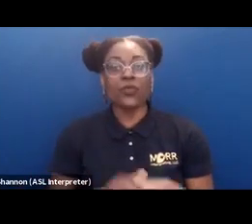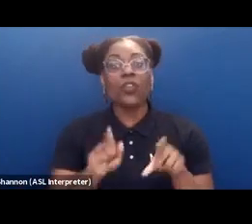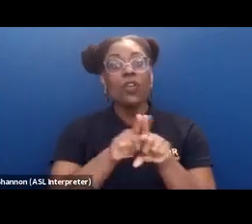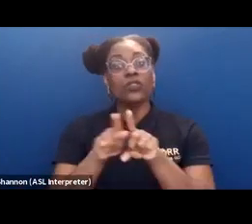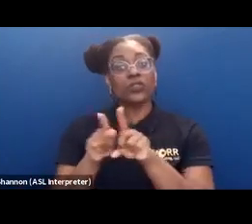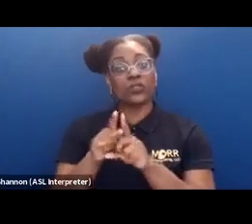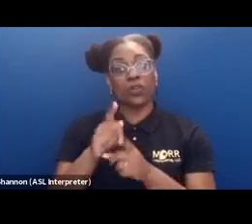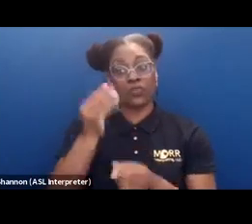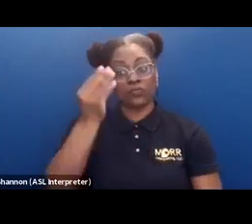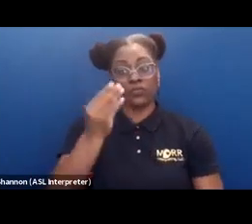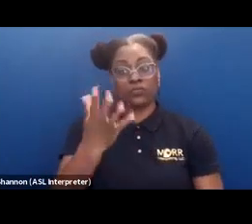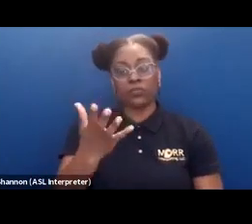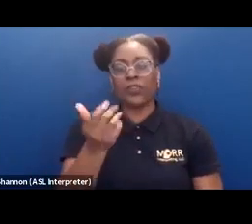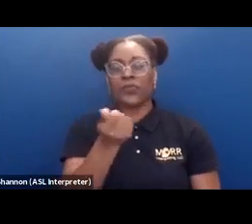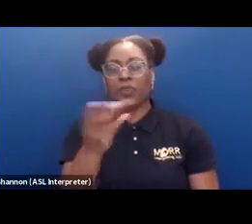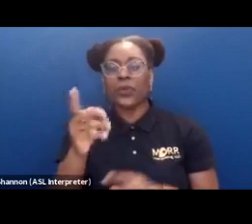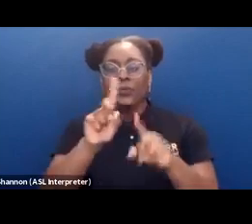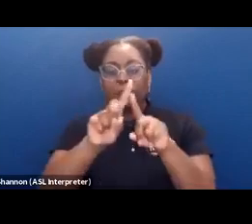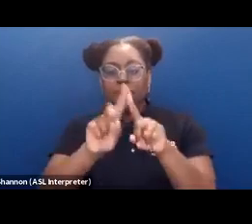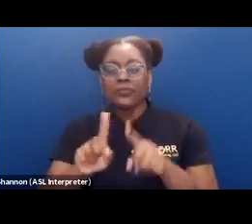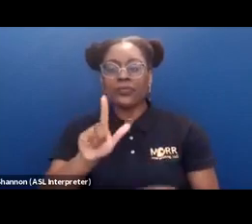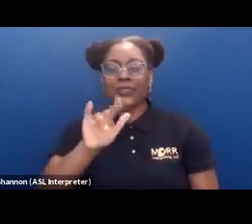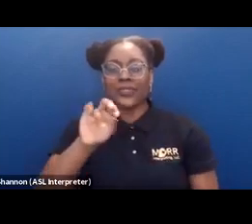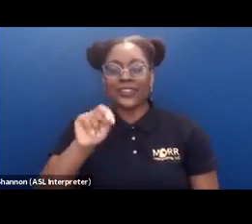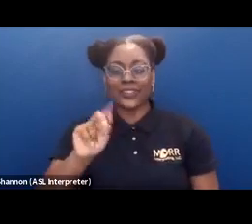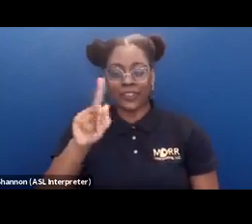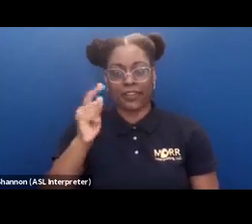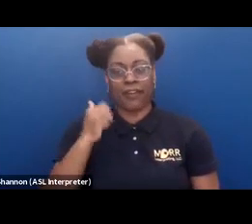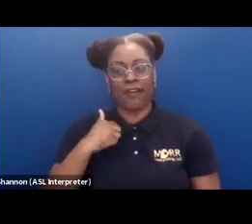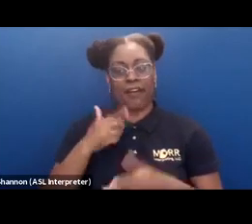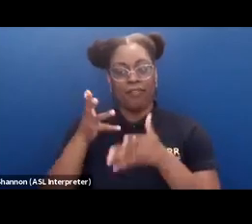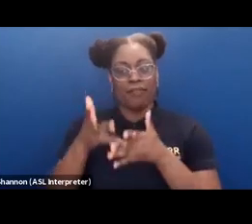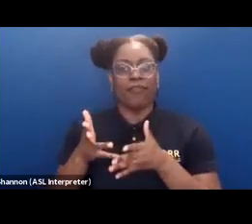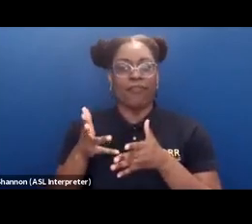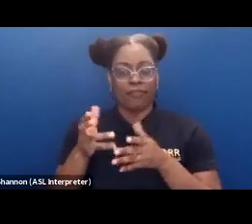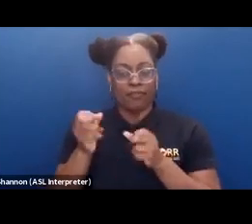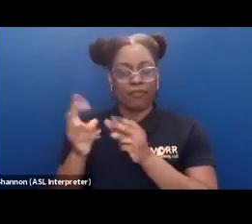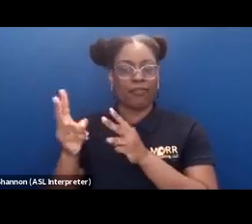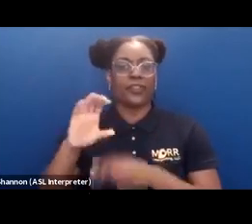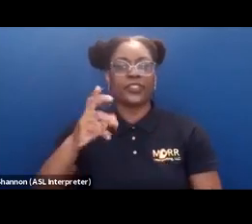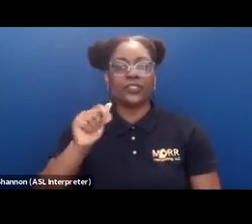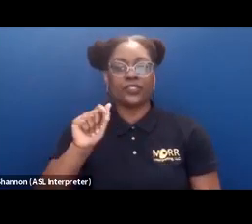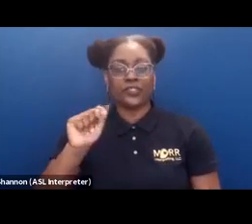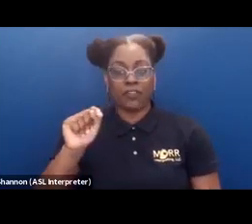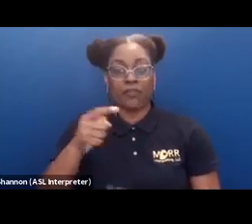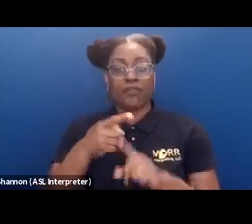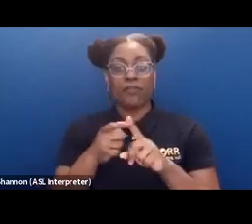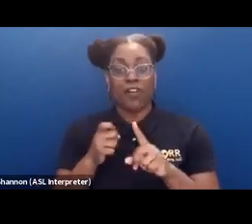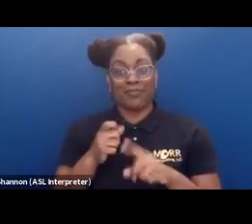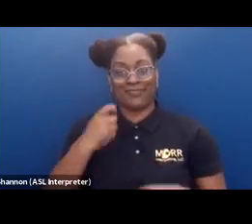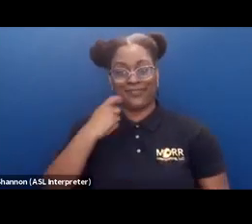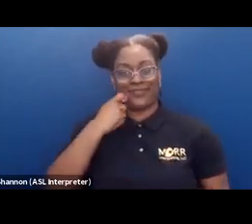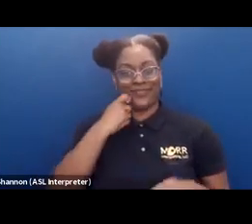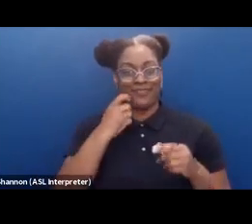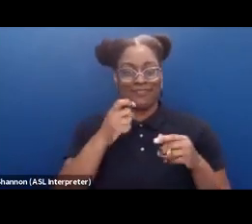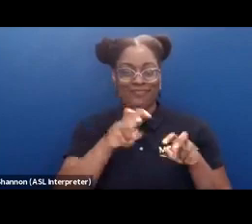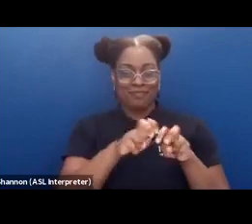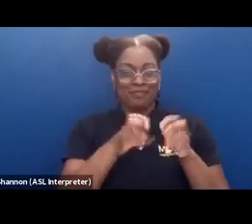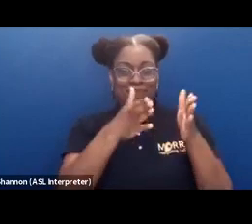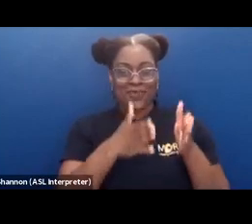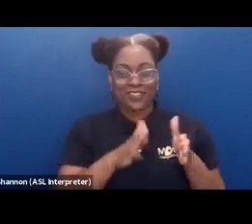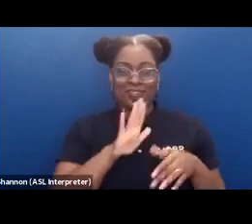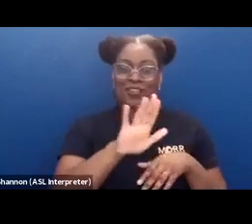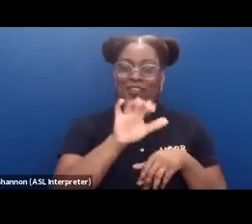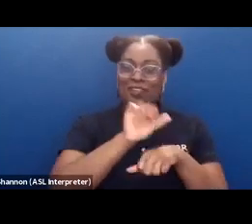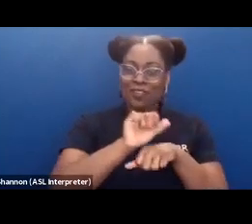and I'll continue to drop those in the chat from some of Nirmala's writings and some of her work. All